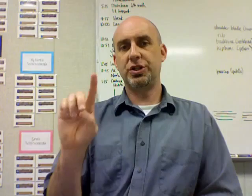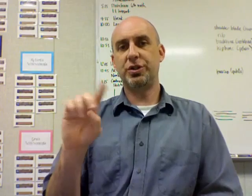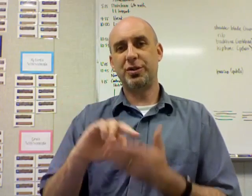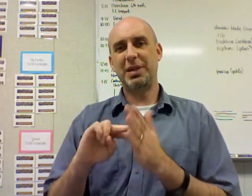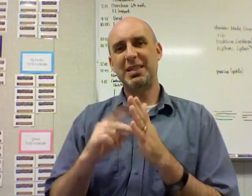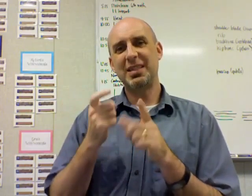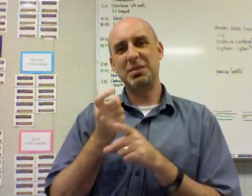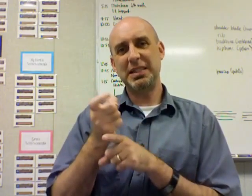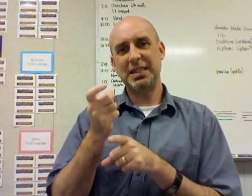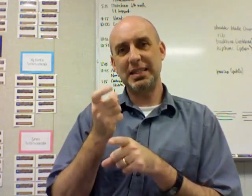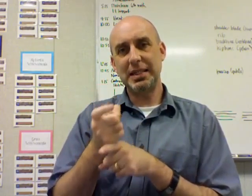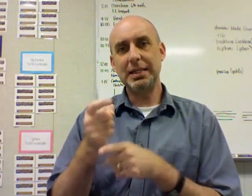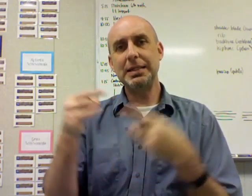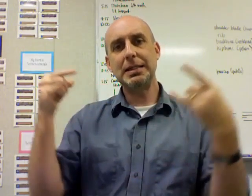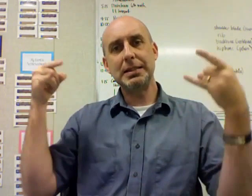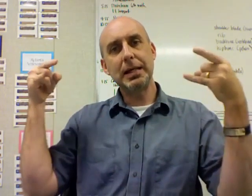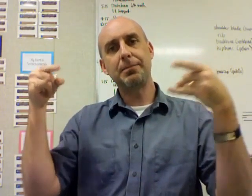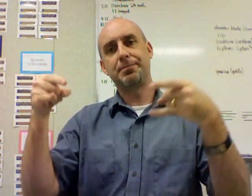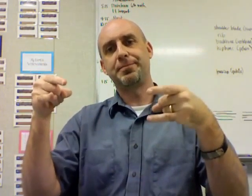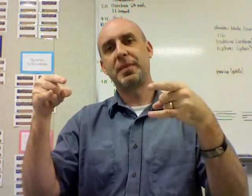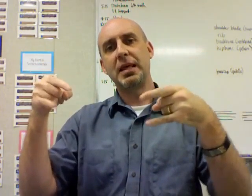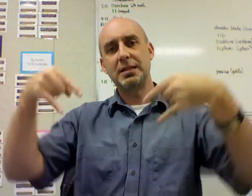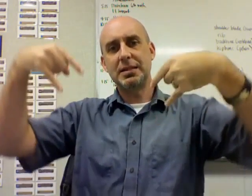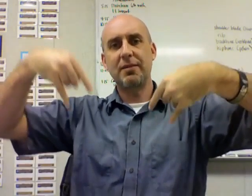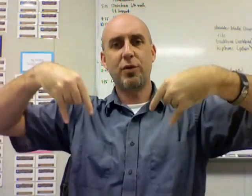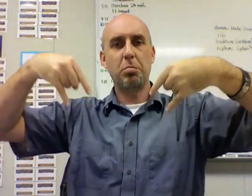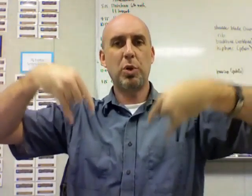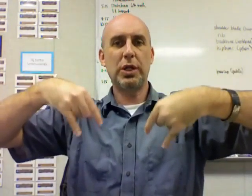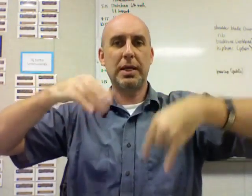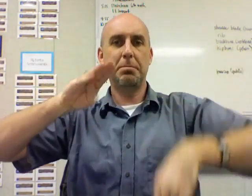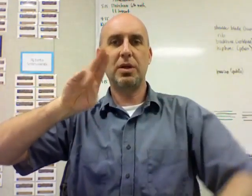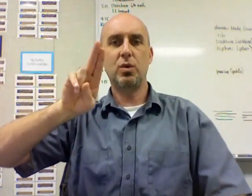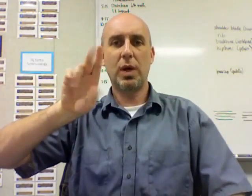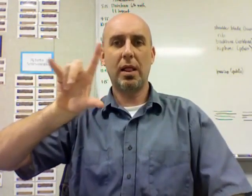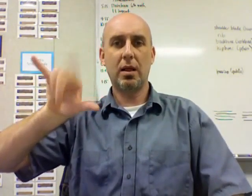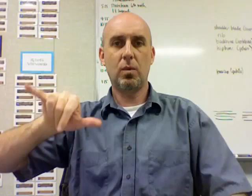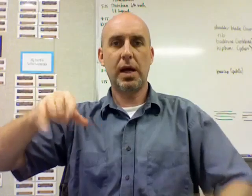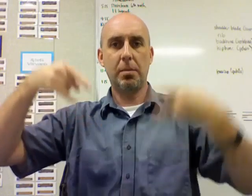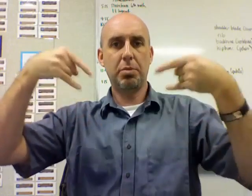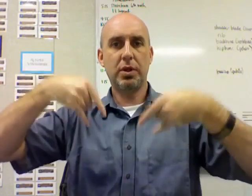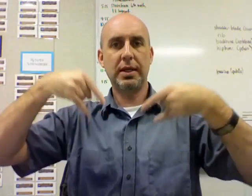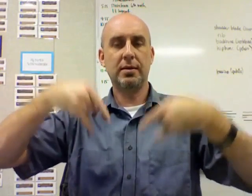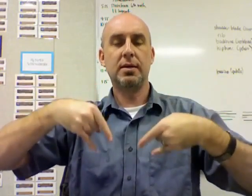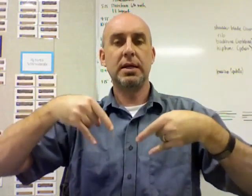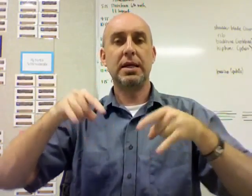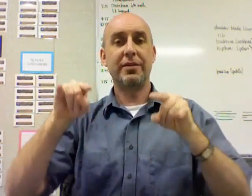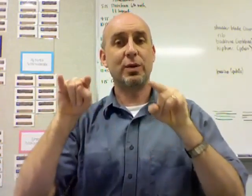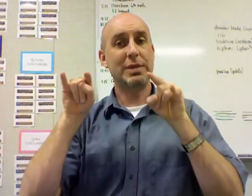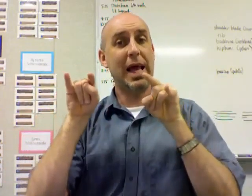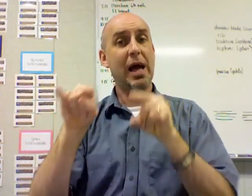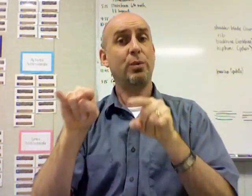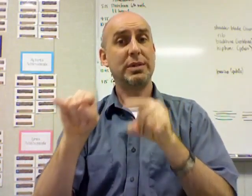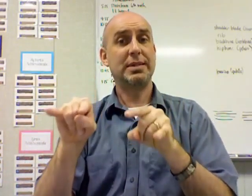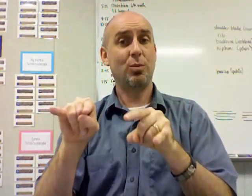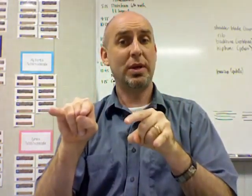Jeered basically means they teased. It's a sign for bully, B-U-L-L-Y, bully. If it goes out to someone